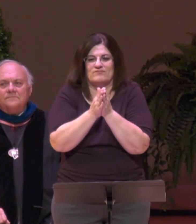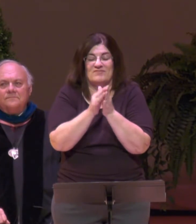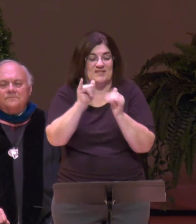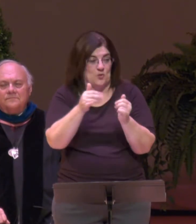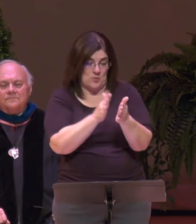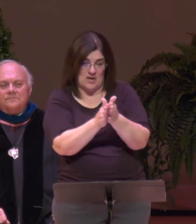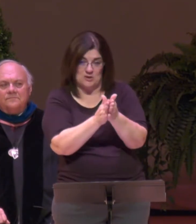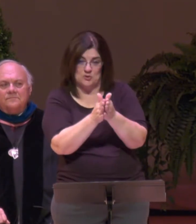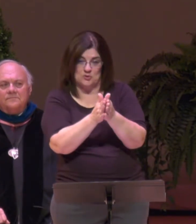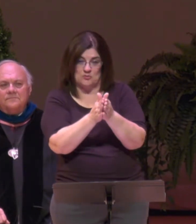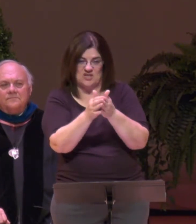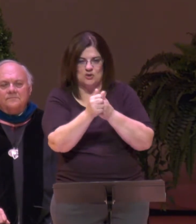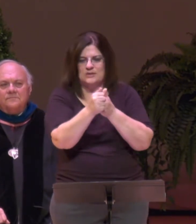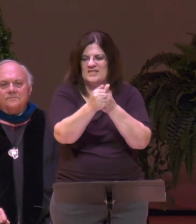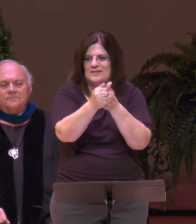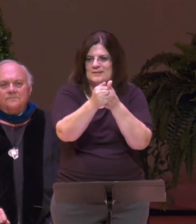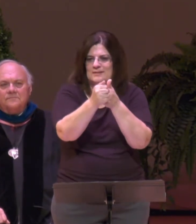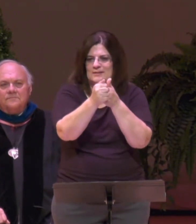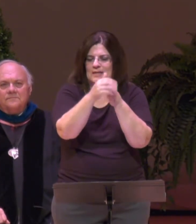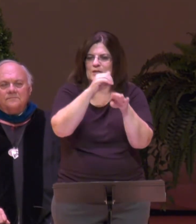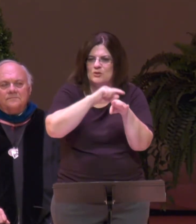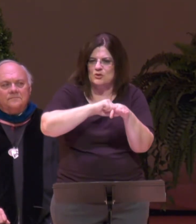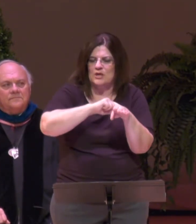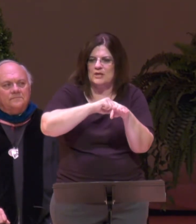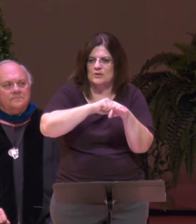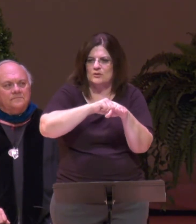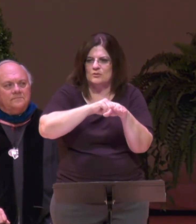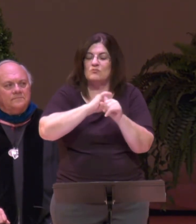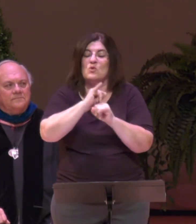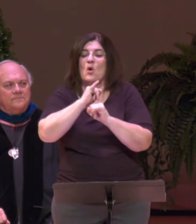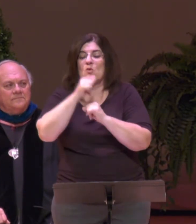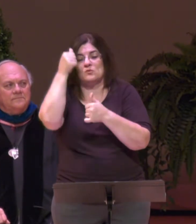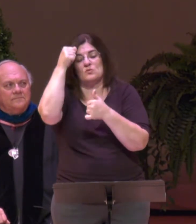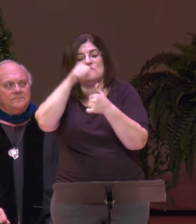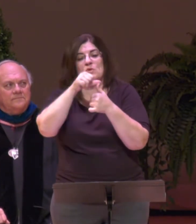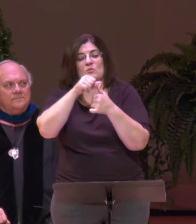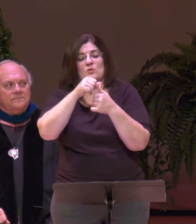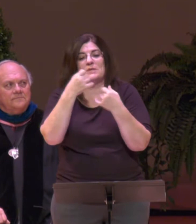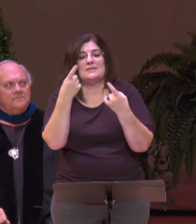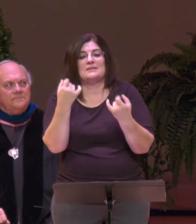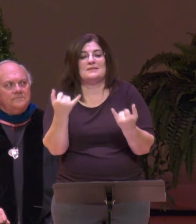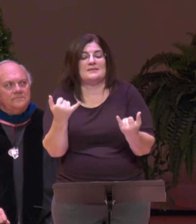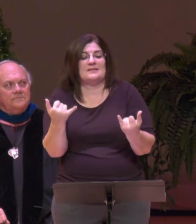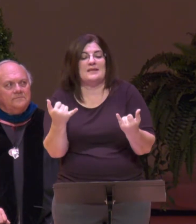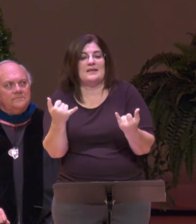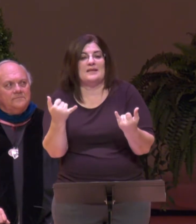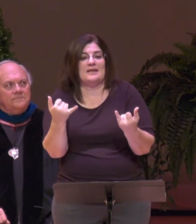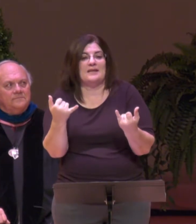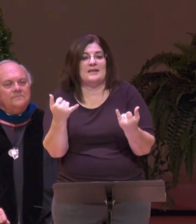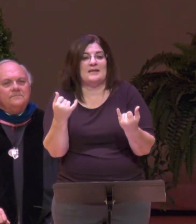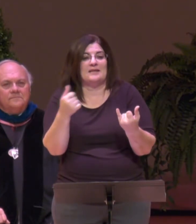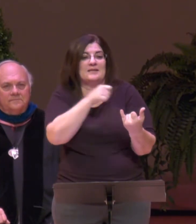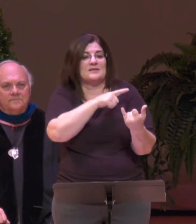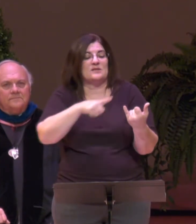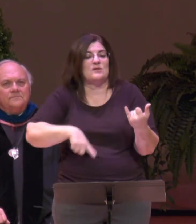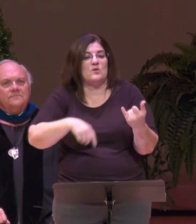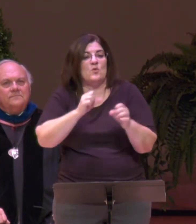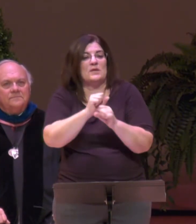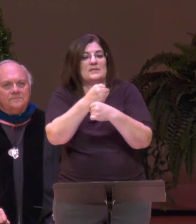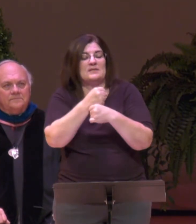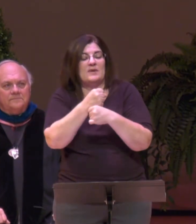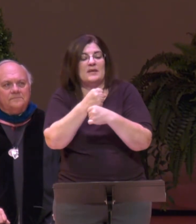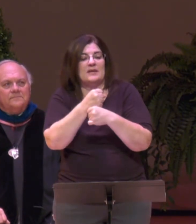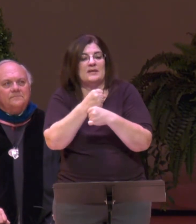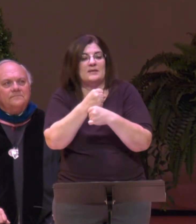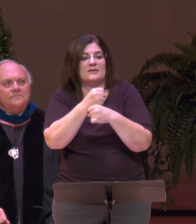your lives. And I'd ask you also to remember, today is a day the Lord has made. Take